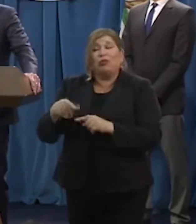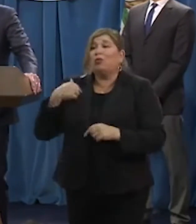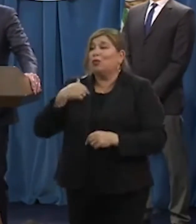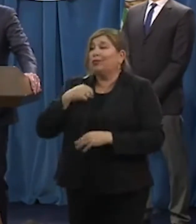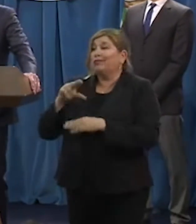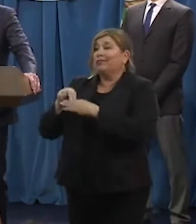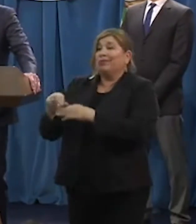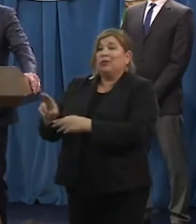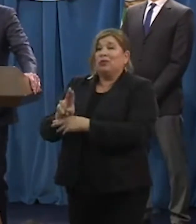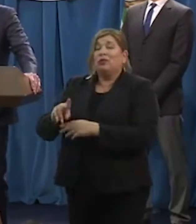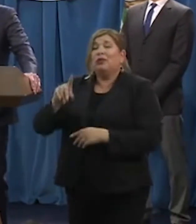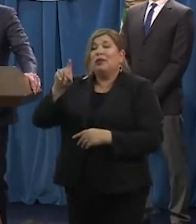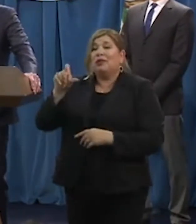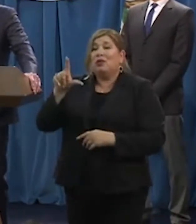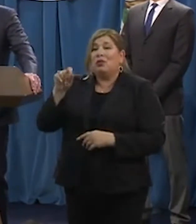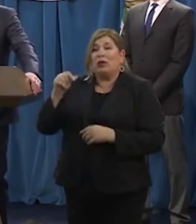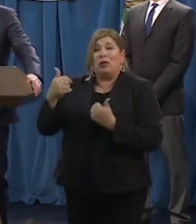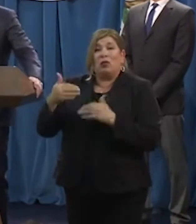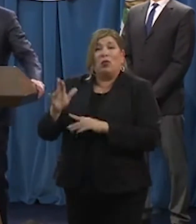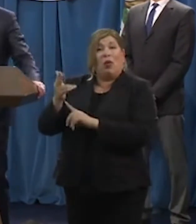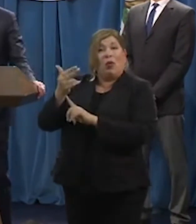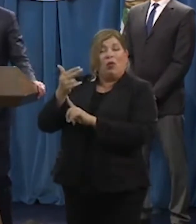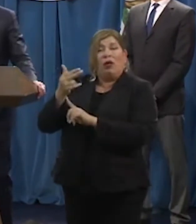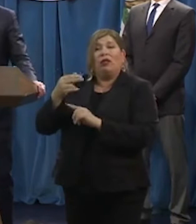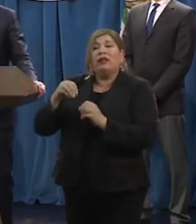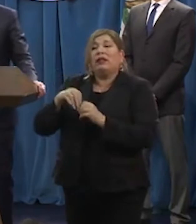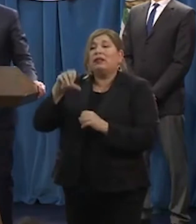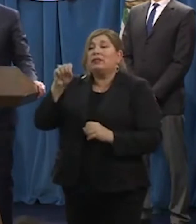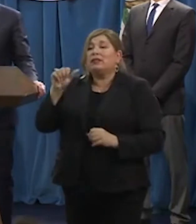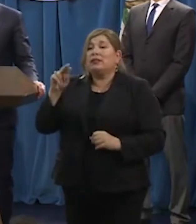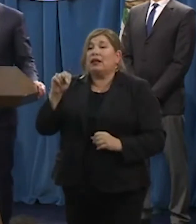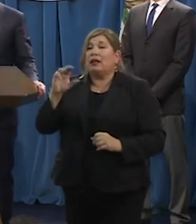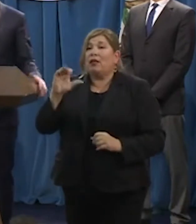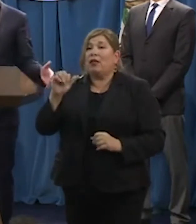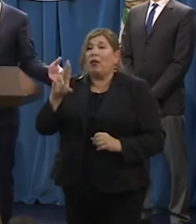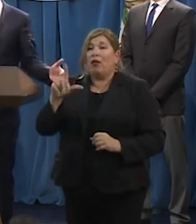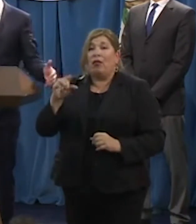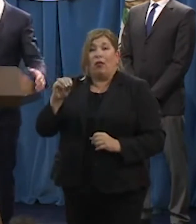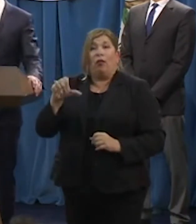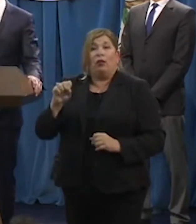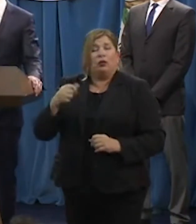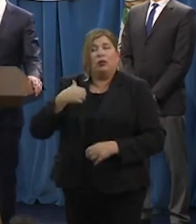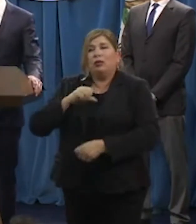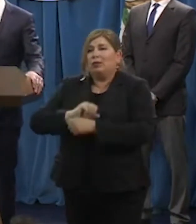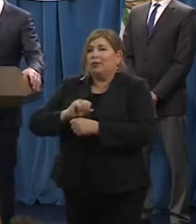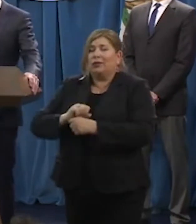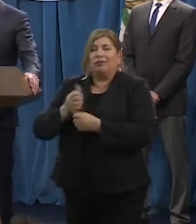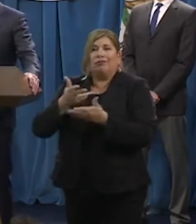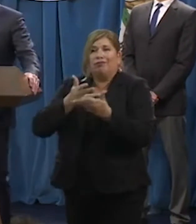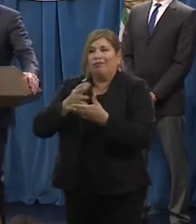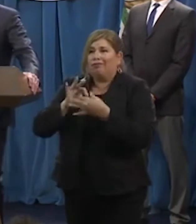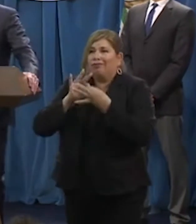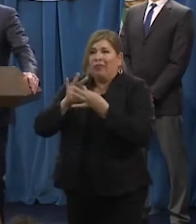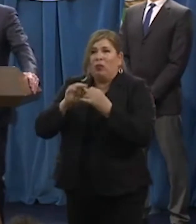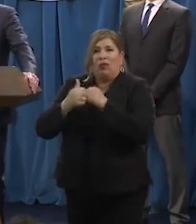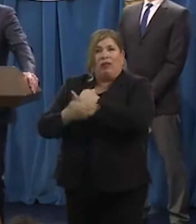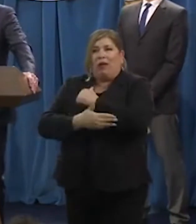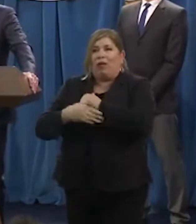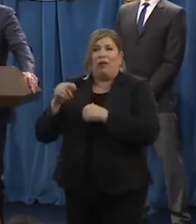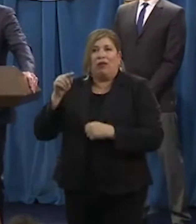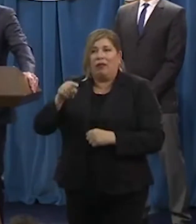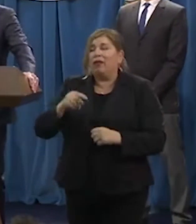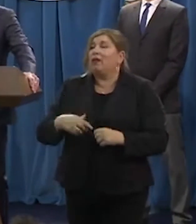a 120-room hotel in San Carlos. And we've been working very collaboratively with the county down there,